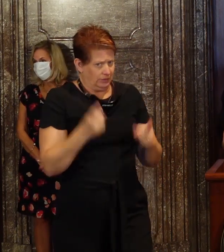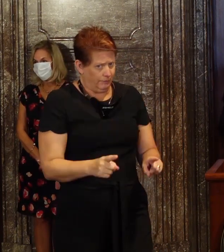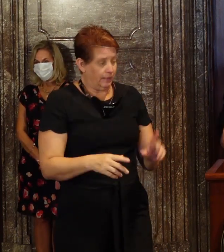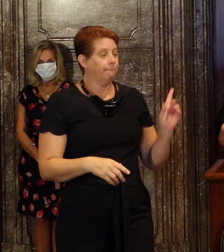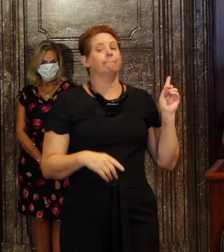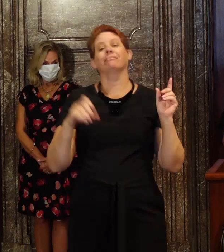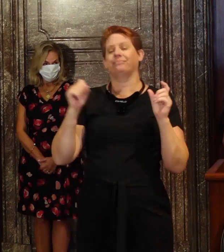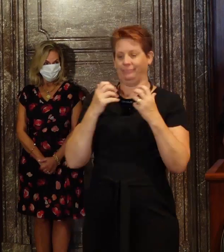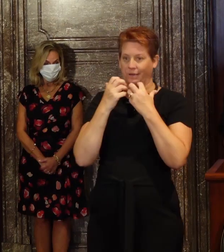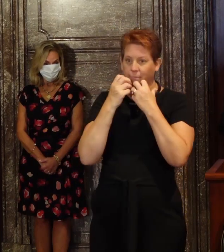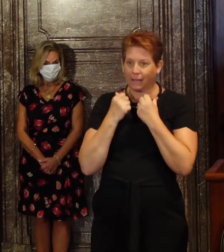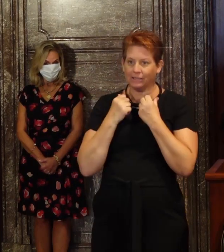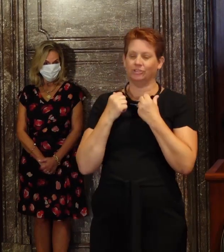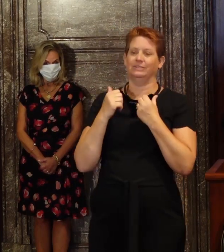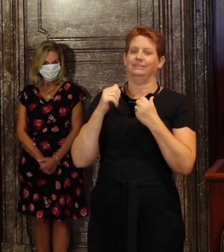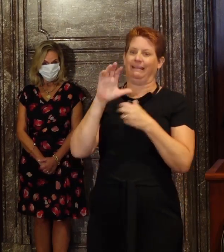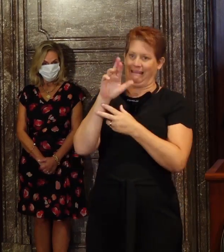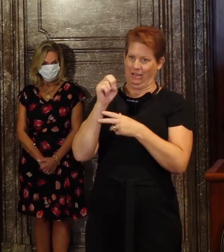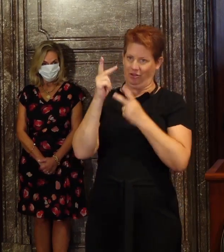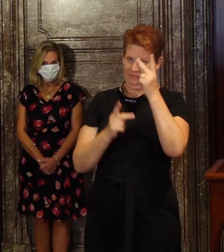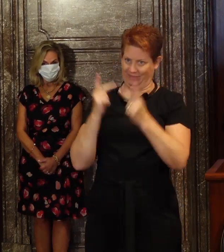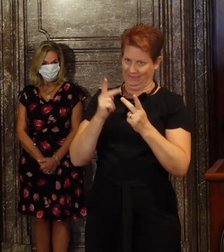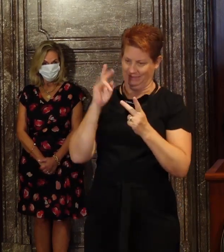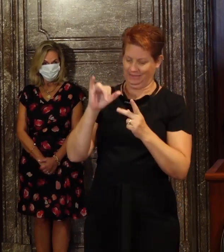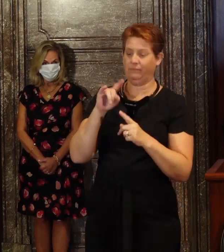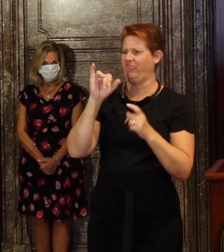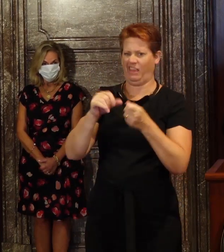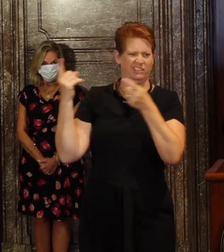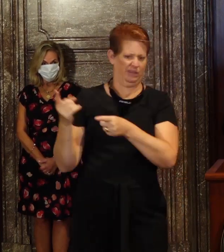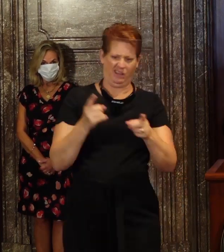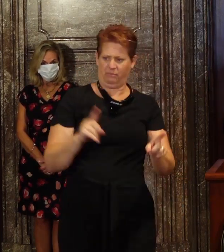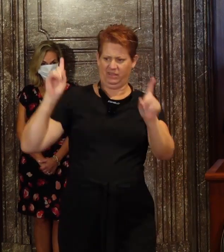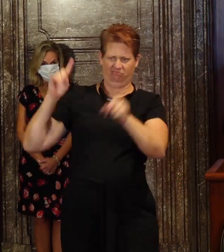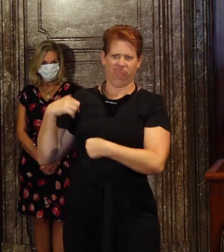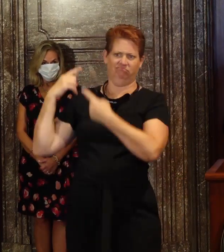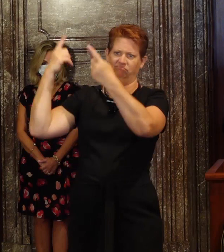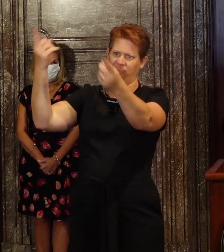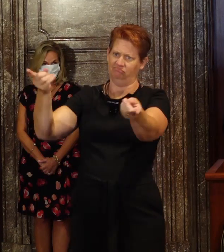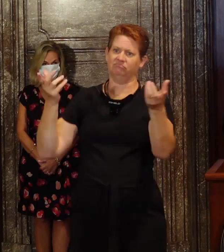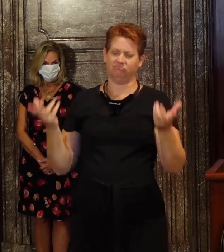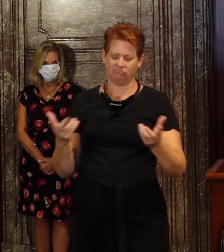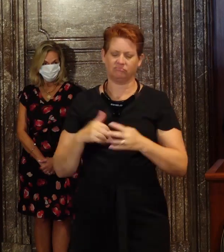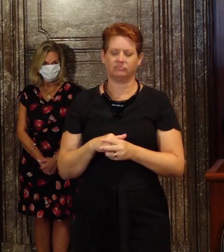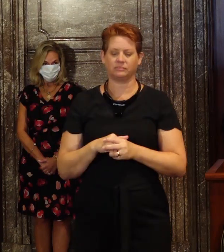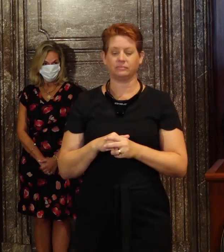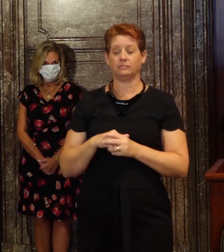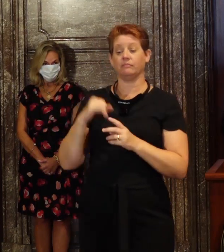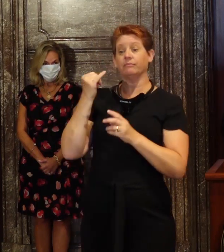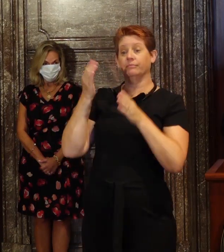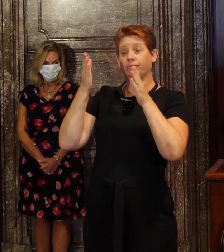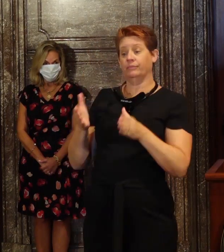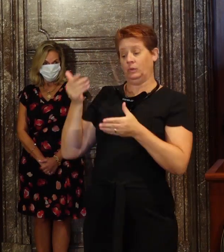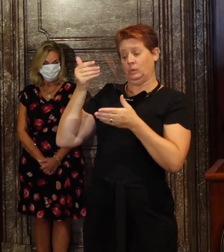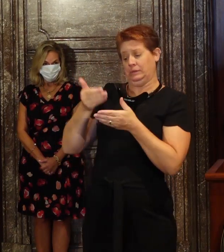the compassionate care visits, I'm glad you asked that. So this has been occurring even throughout the pandemic. A resident at the end